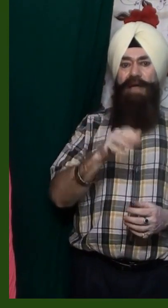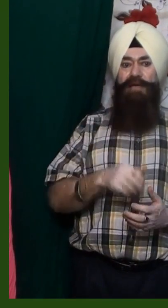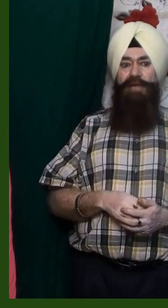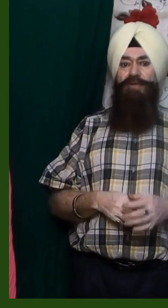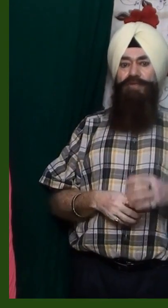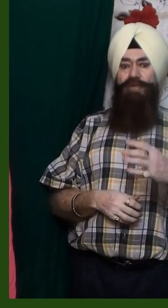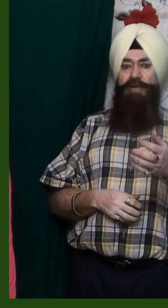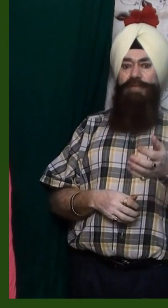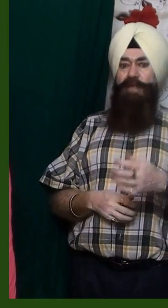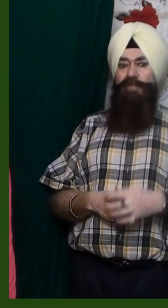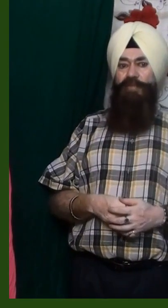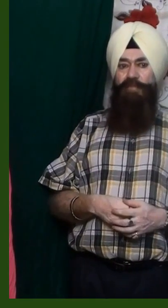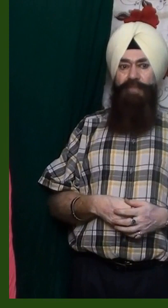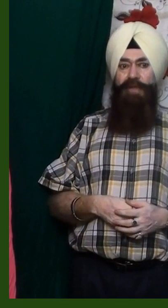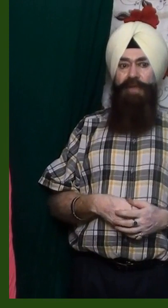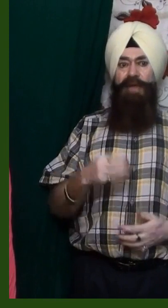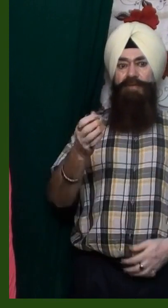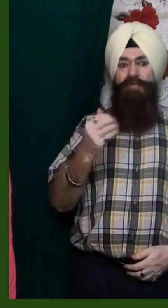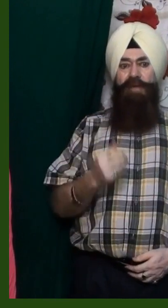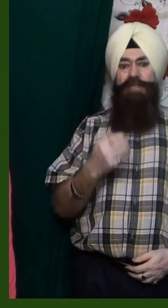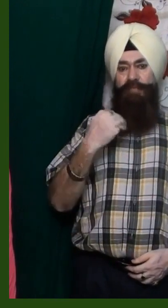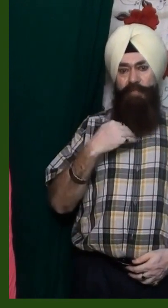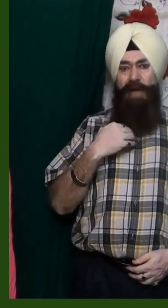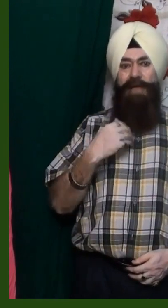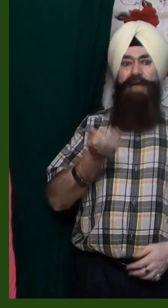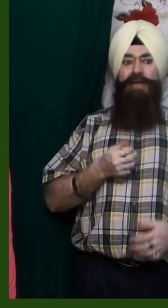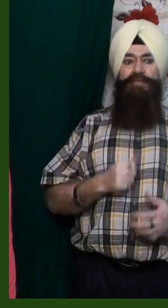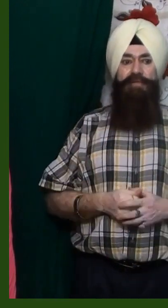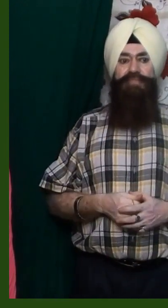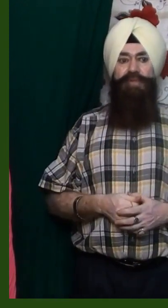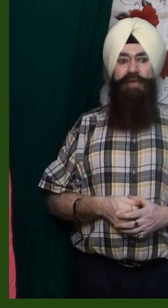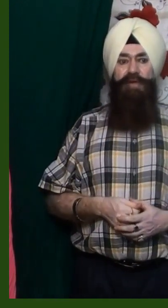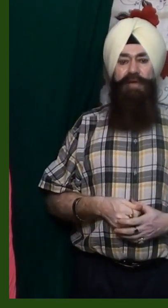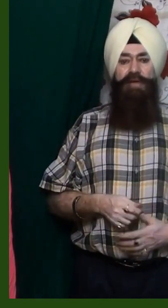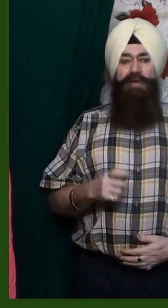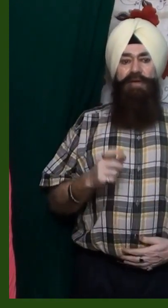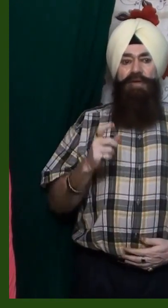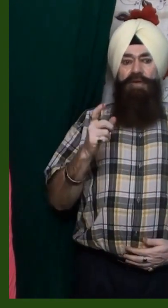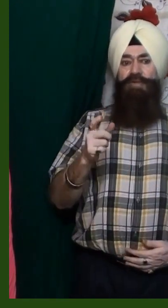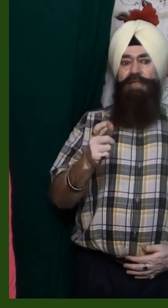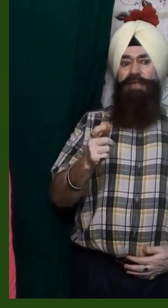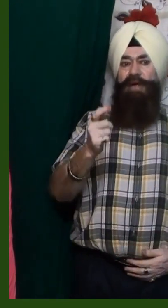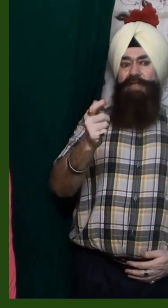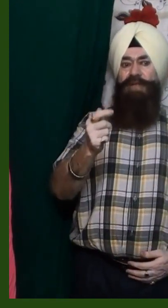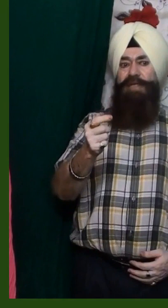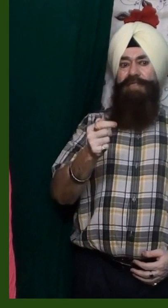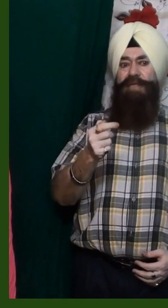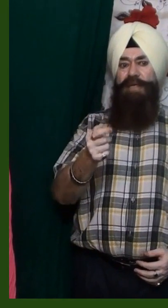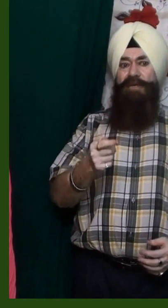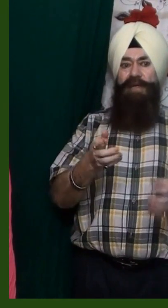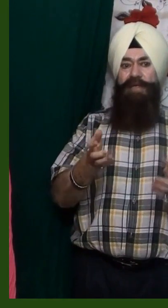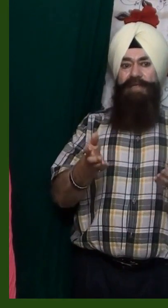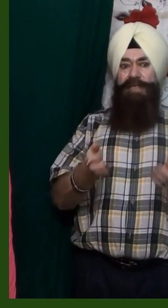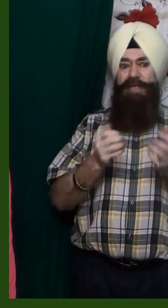my arrival. You are on the platform and you are waiting for my arrival. You see my train